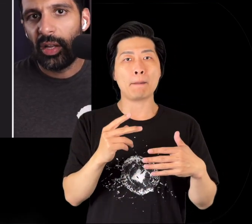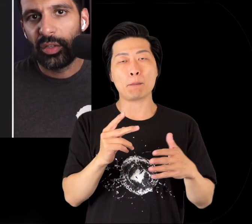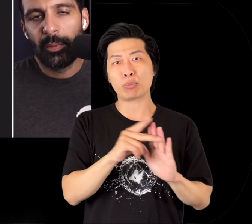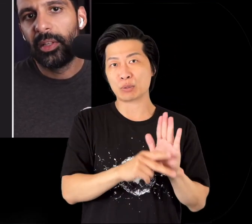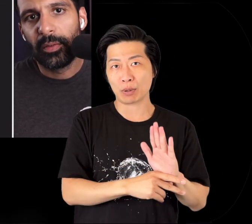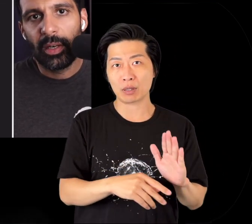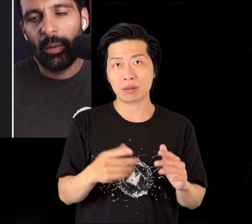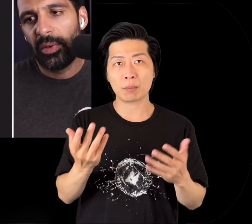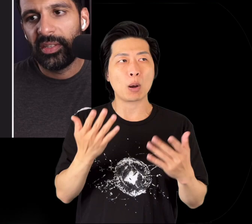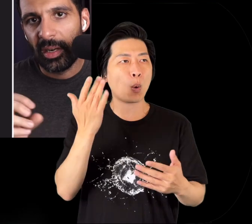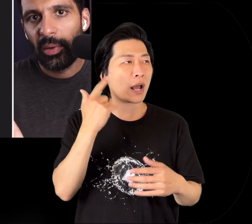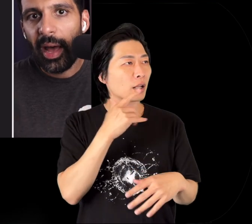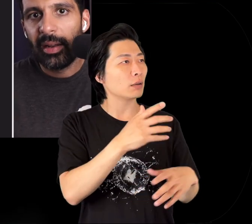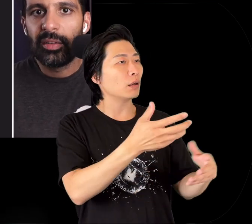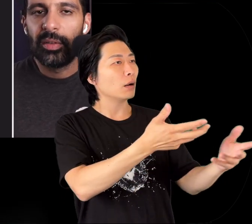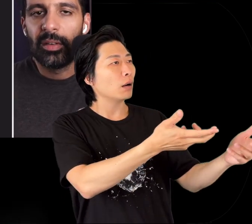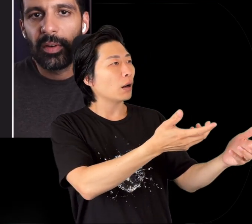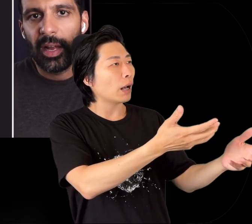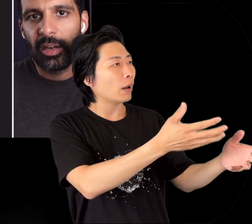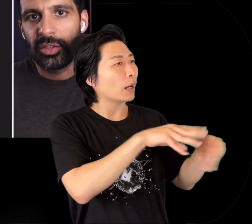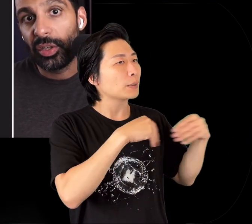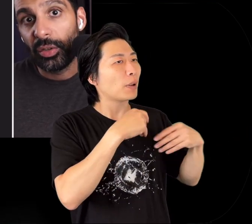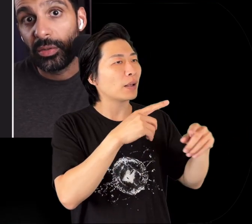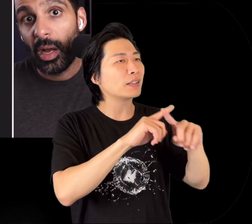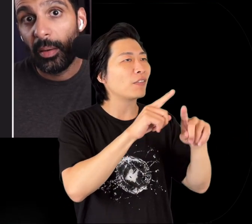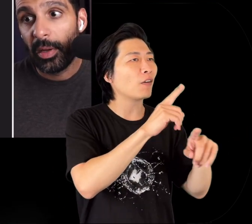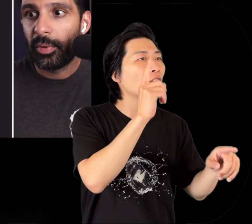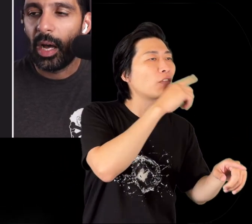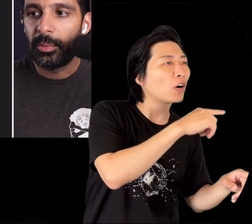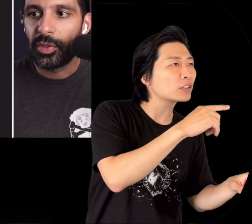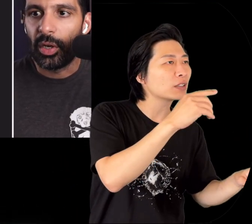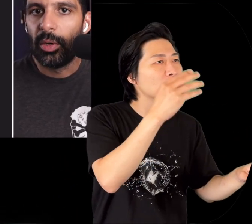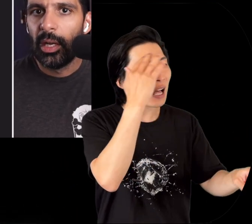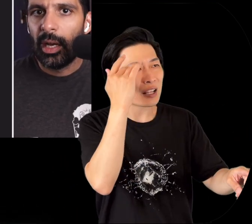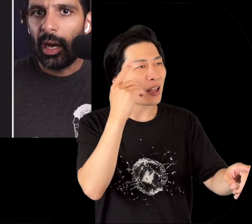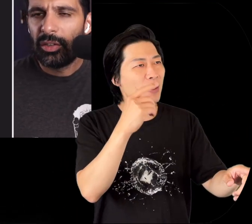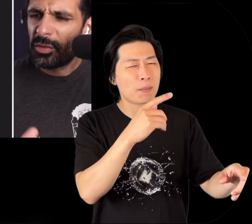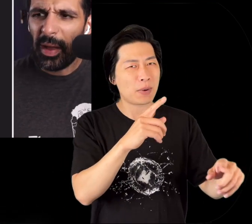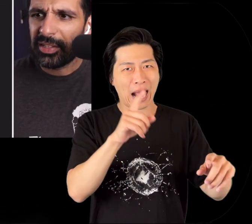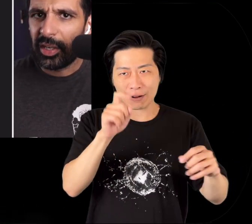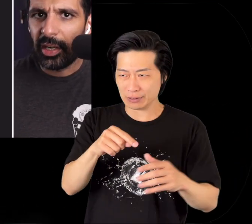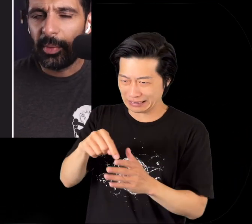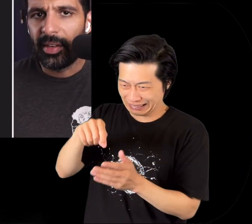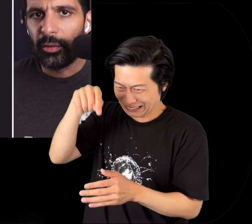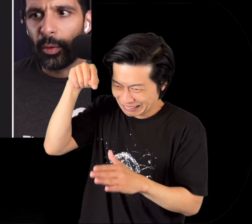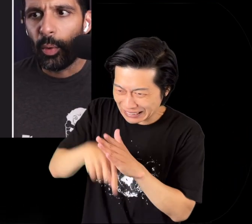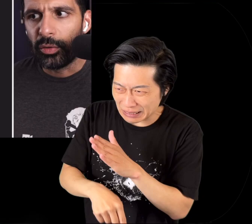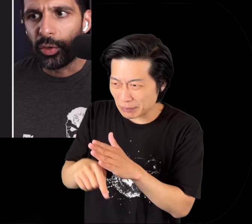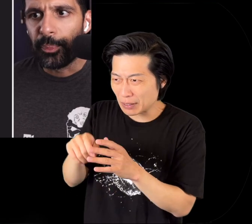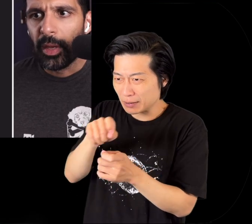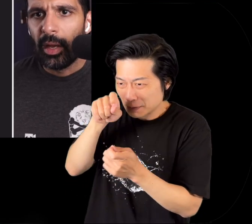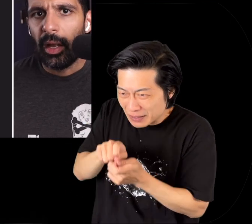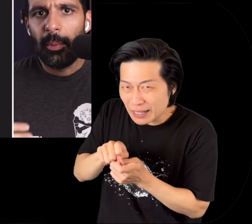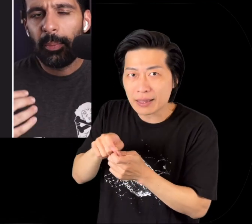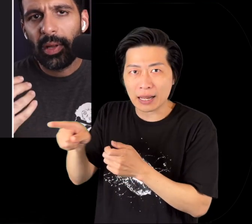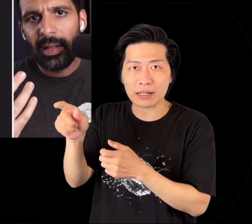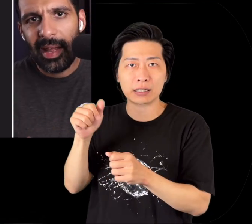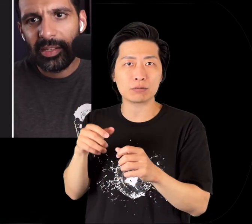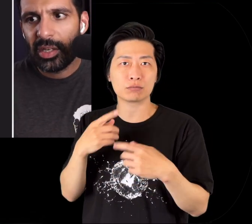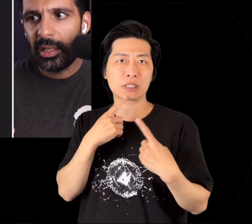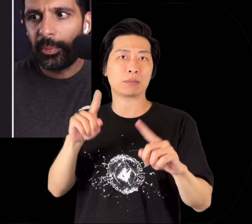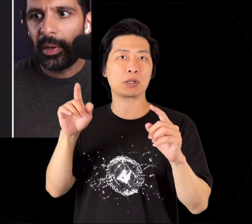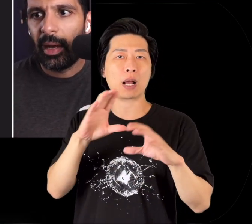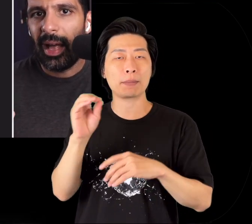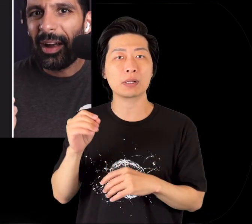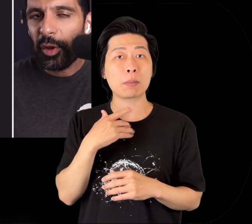false knowledge from your different companies and applying it to the different areas, and it could be a problem. So just fascinating commentary from Walter. Let me play the